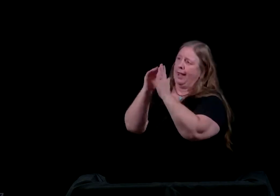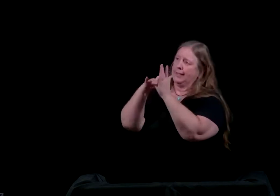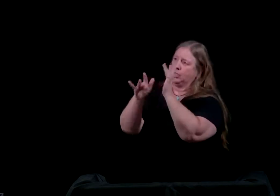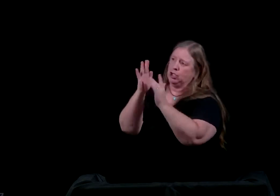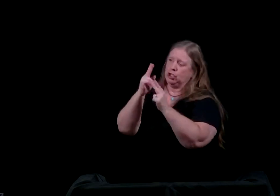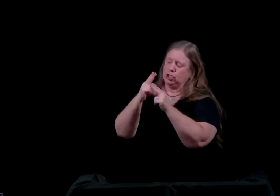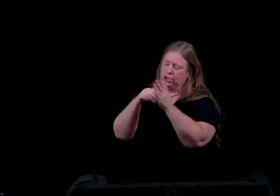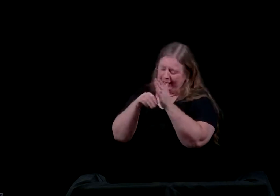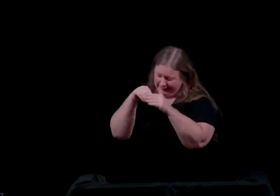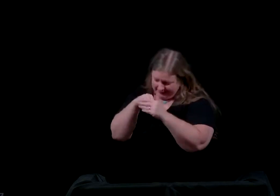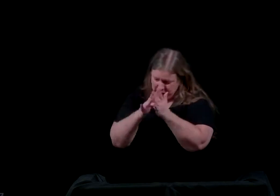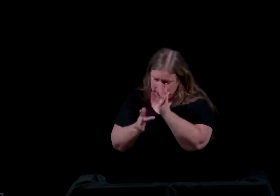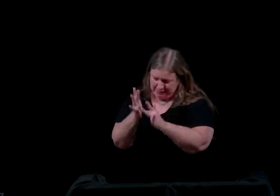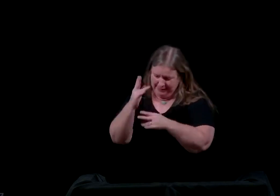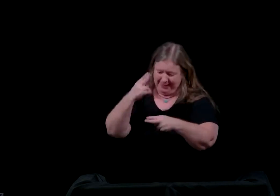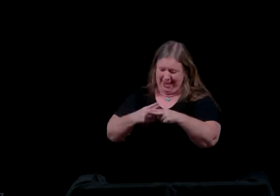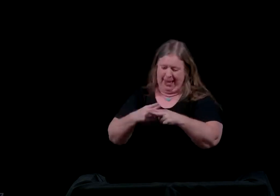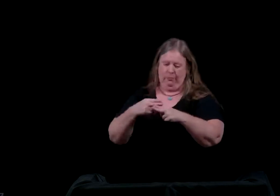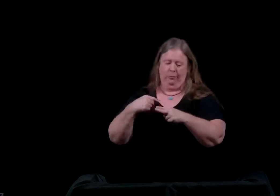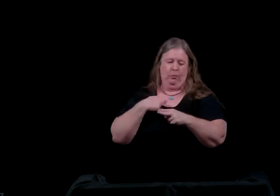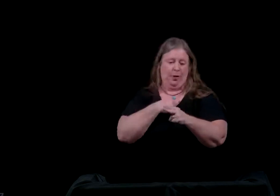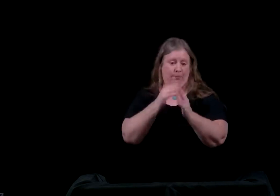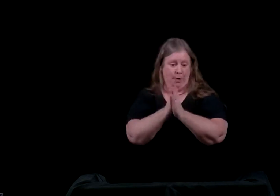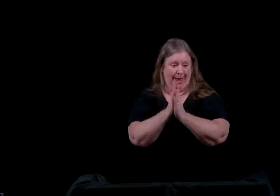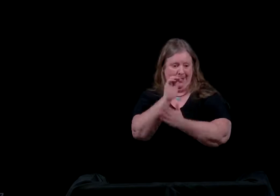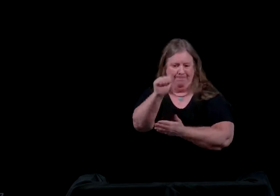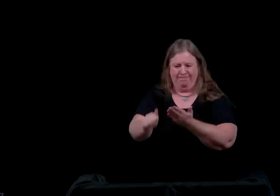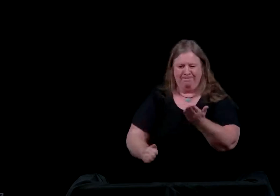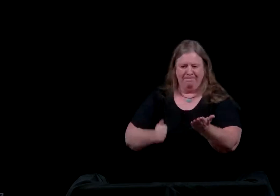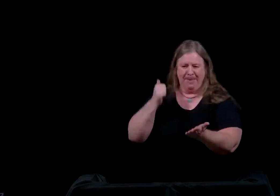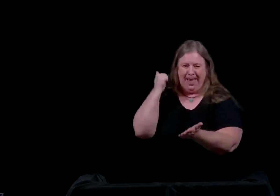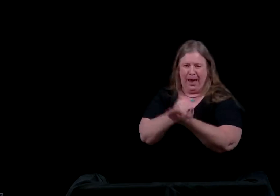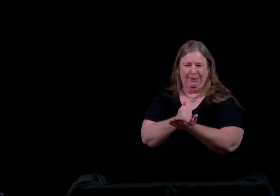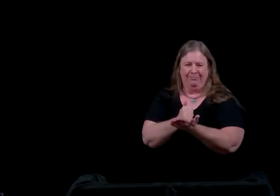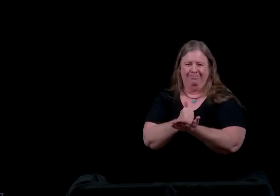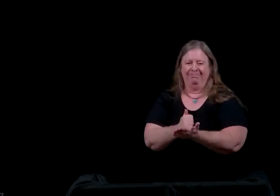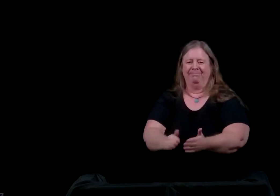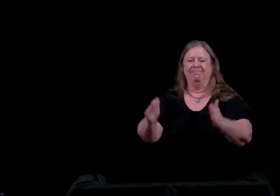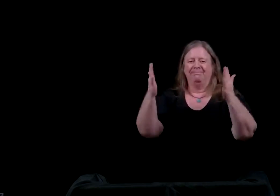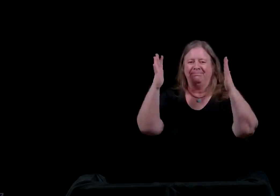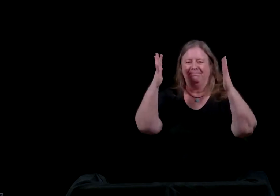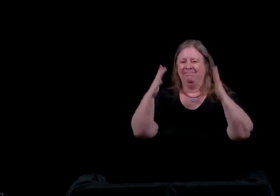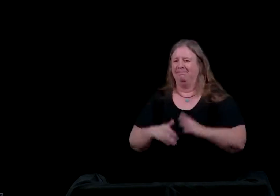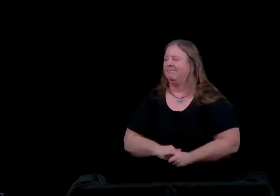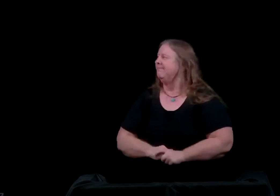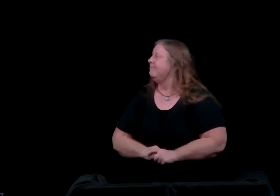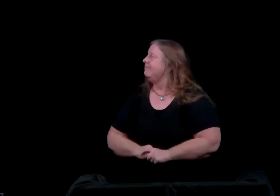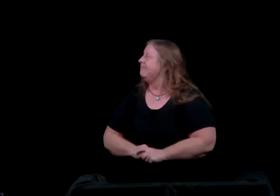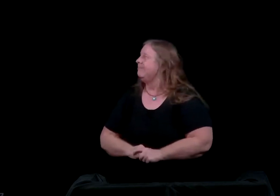Thank you. We pray in Jesus' name. Amen. Thank you.